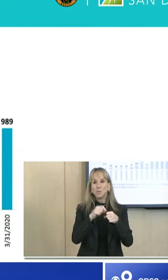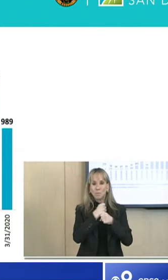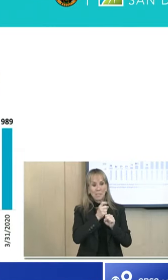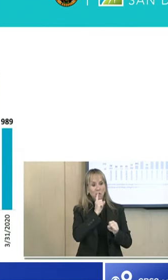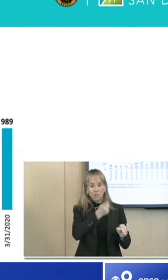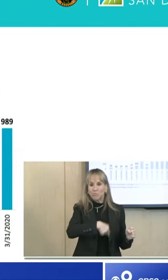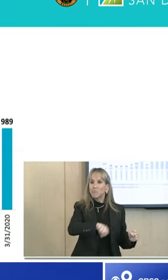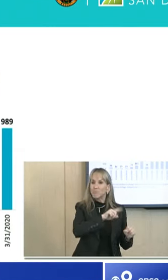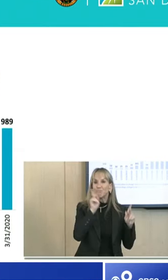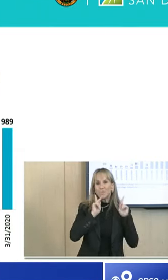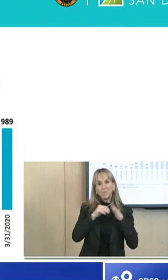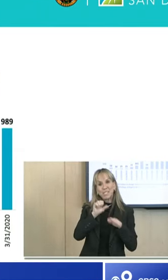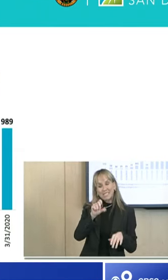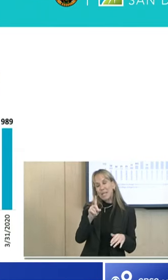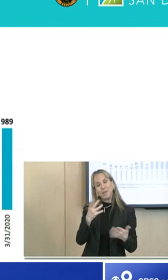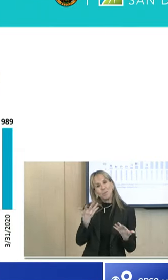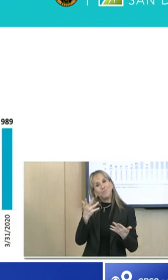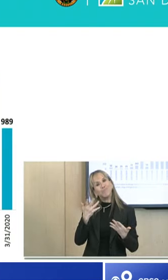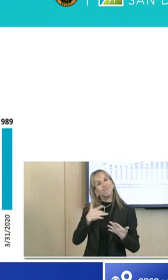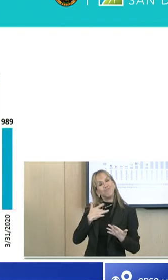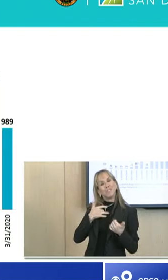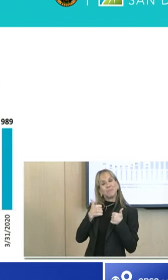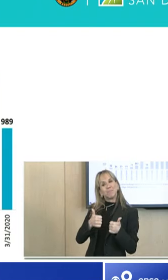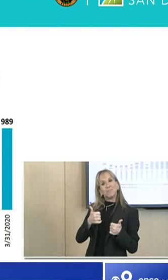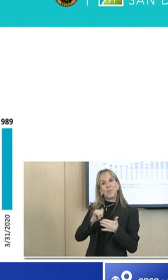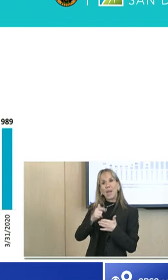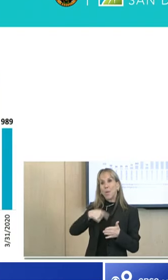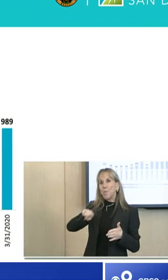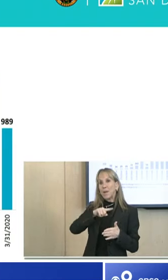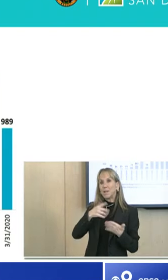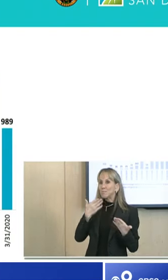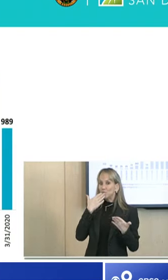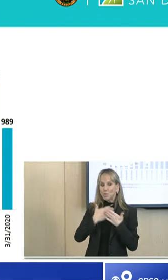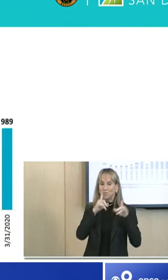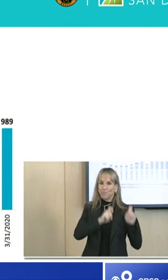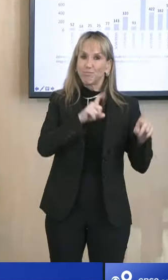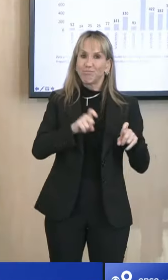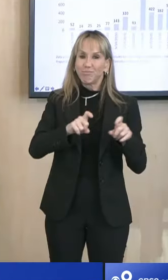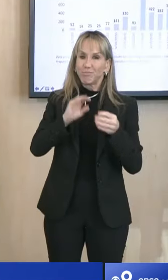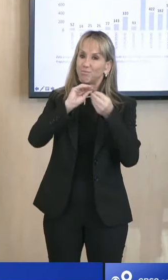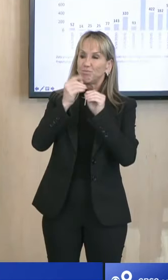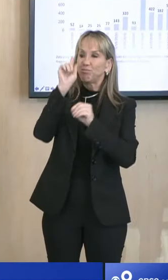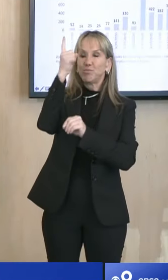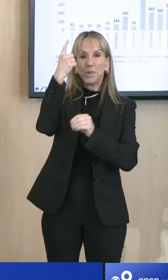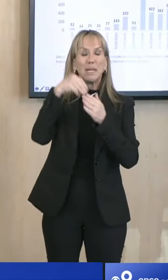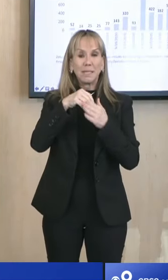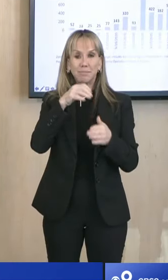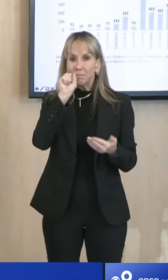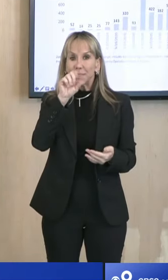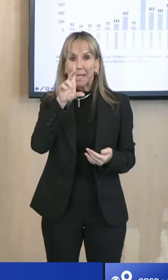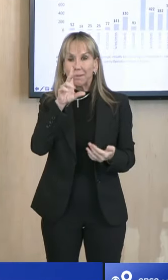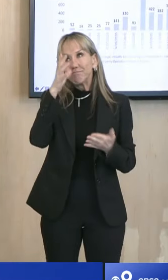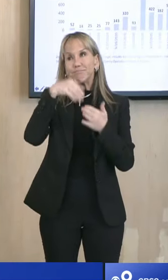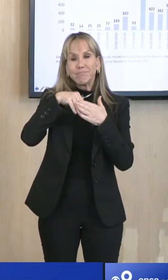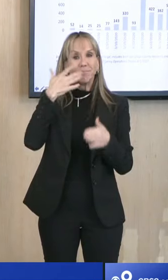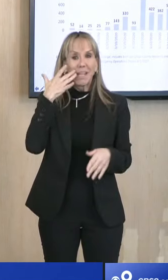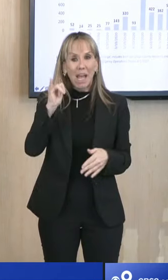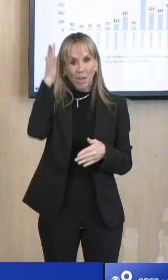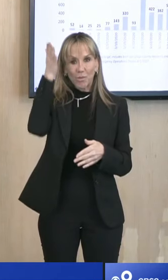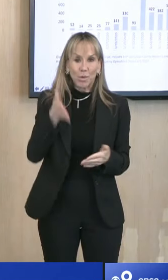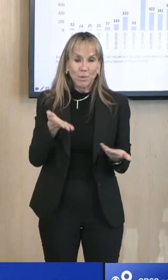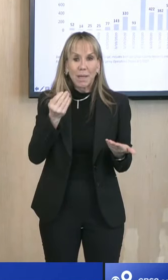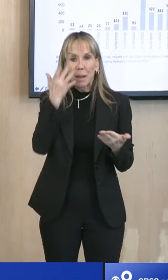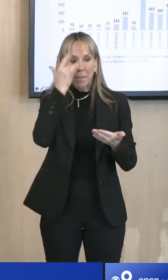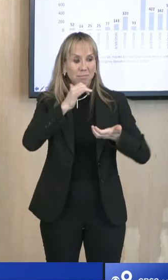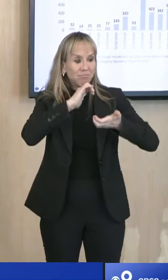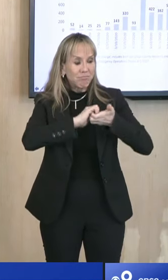Diego County should at least be pleased that we are best represented in terms of our testing capacity, and that is a great tribute to our healthcare system partners, our